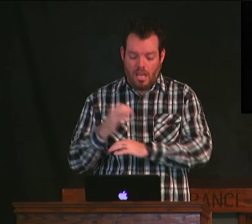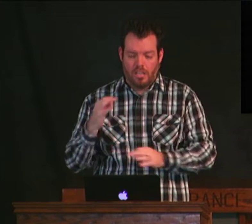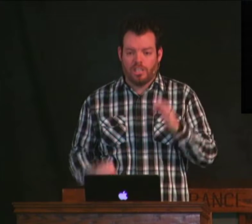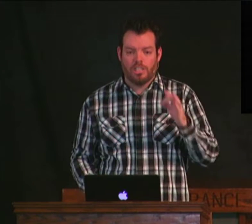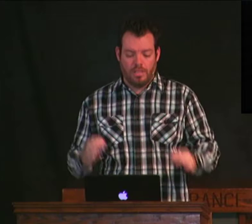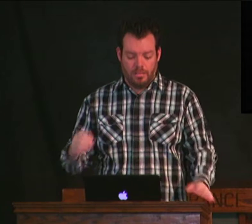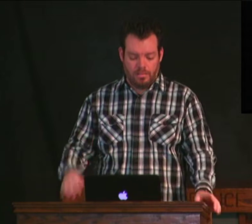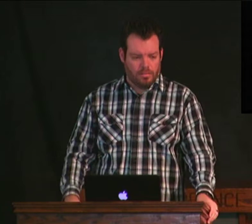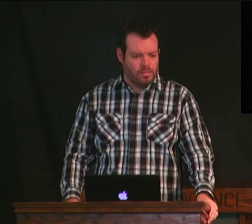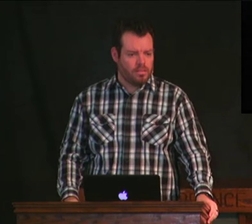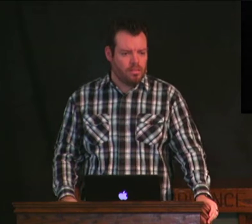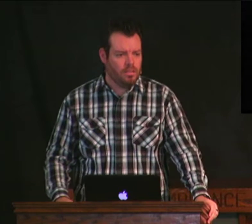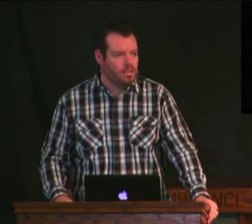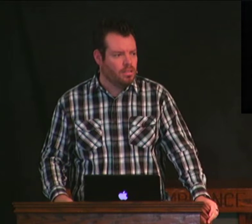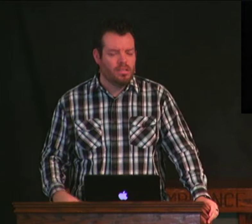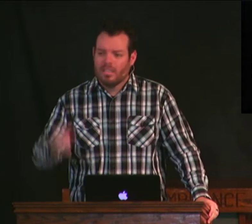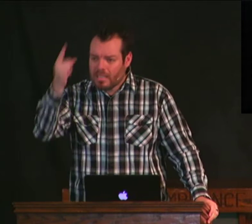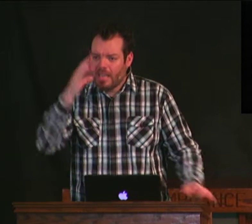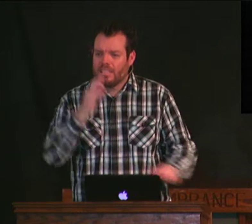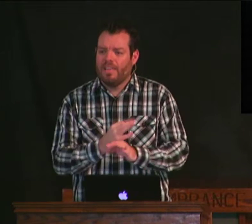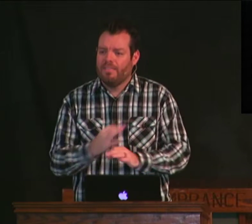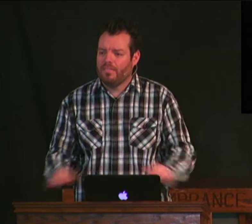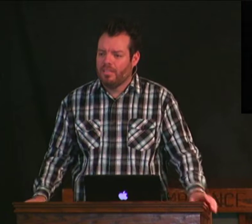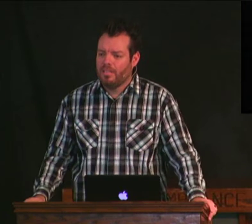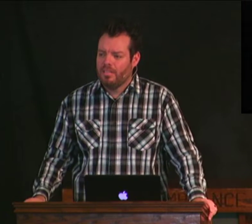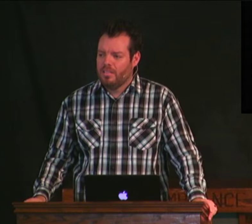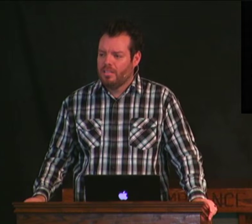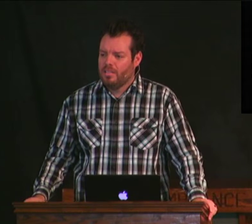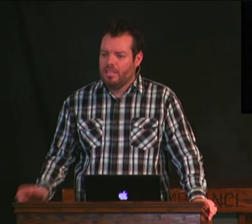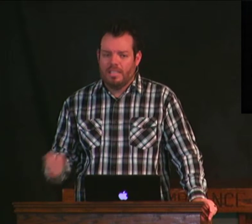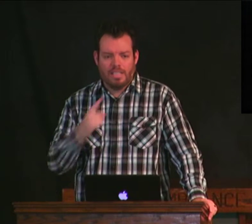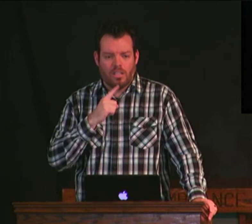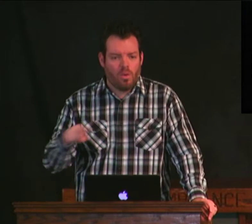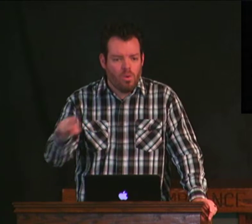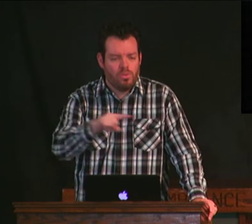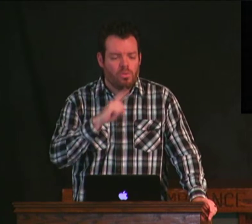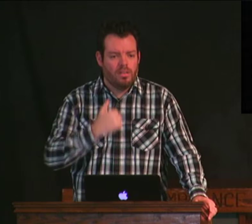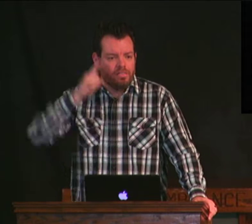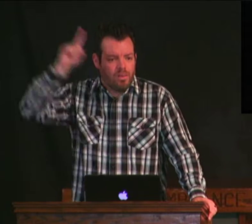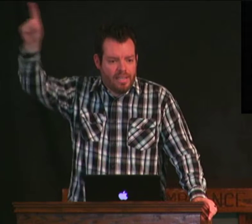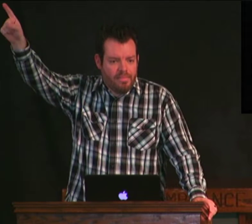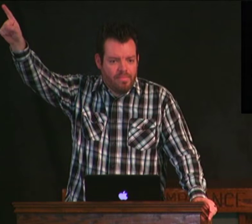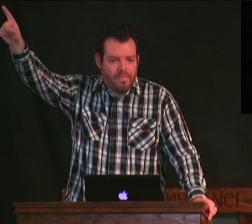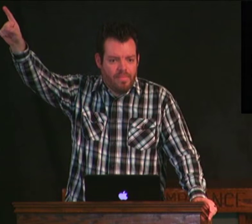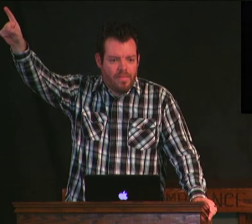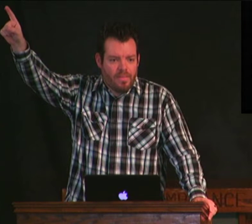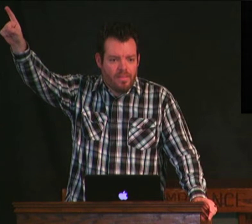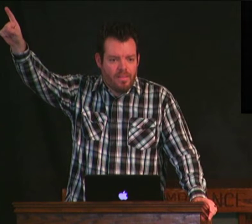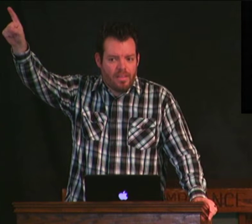of judgment. God is faithful. And he says, those who live for him,